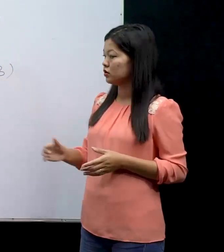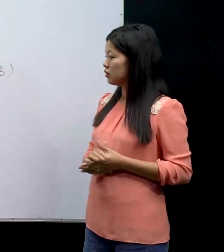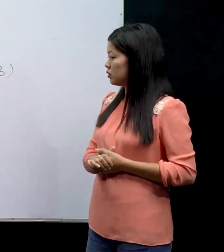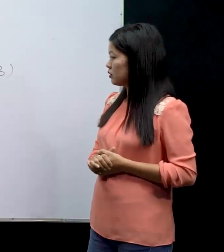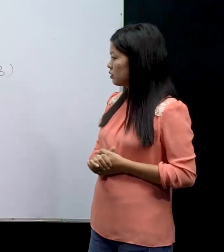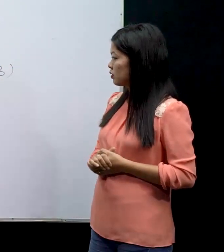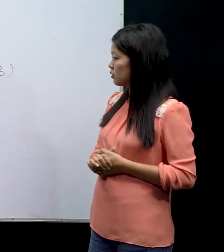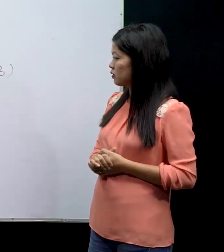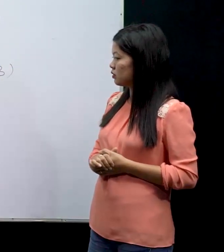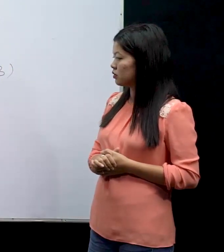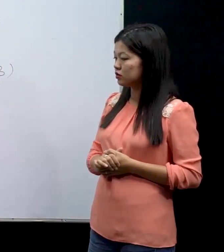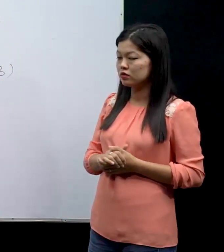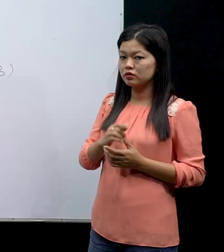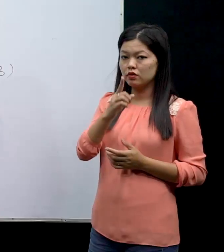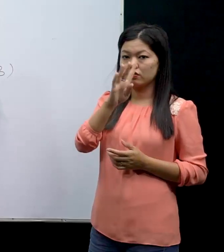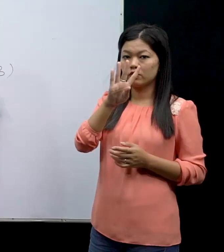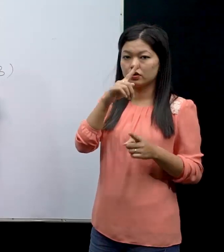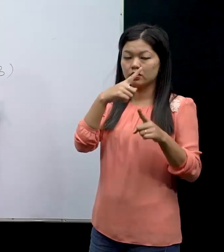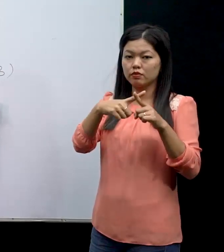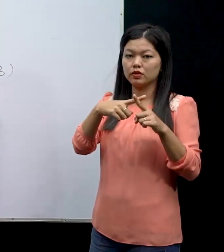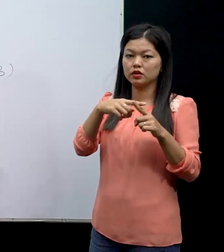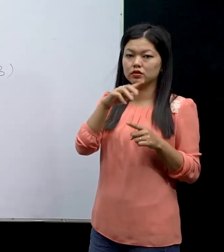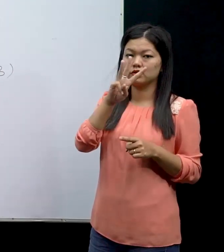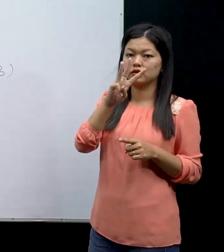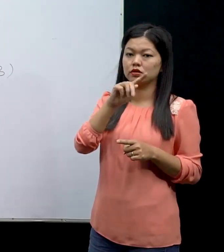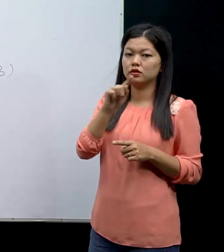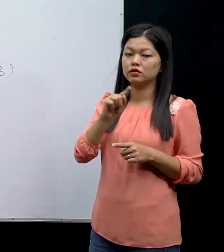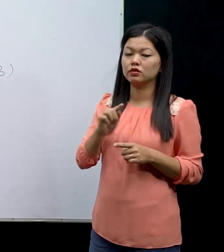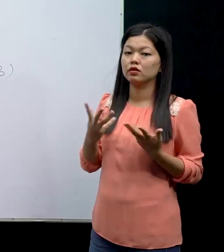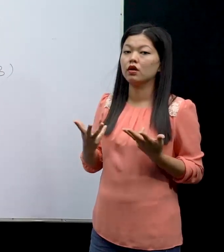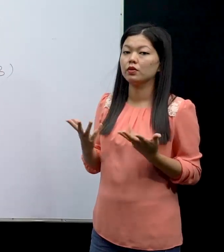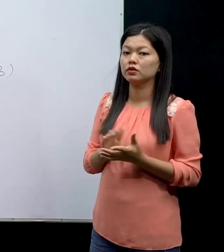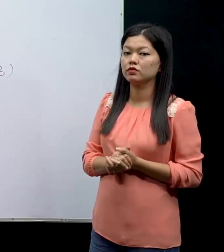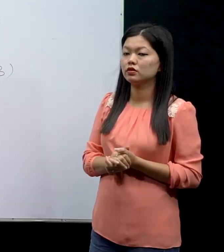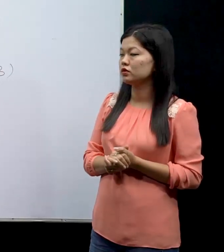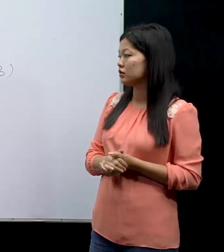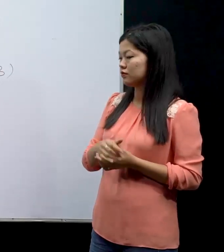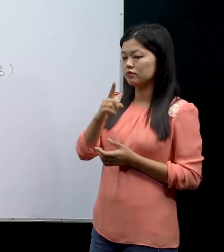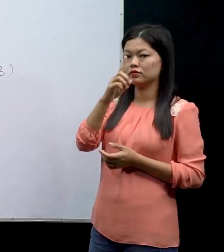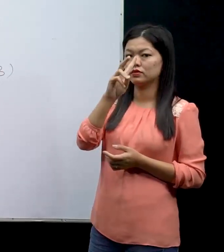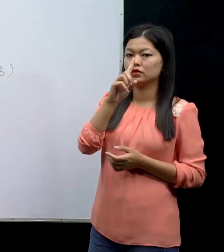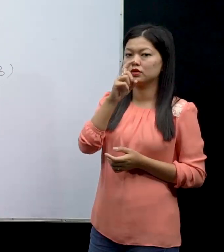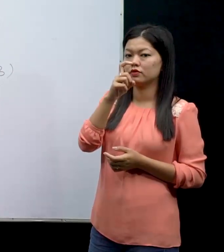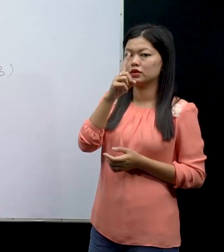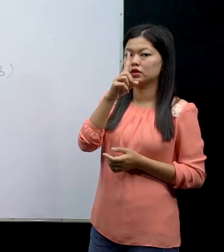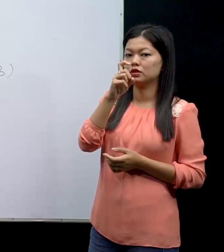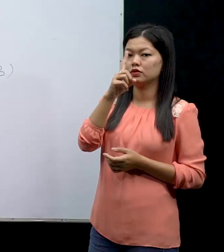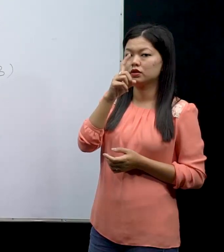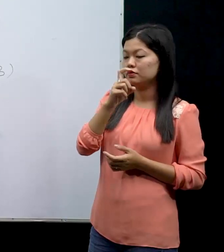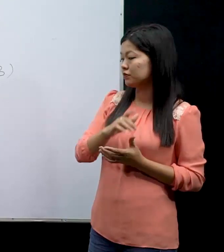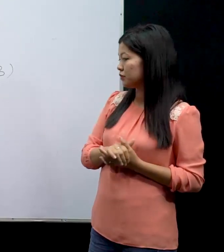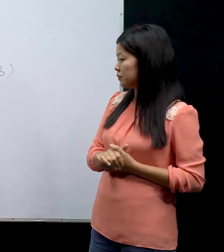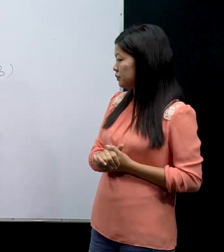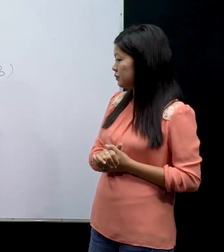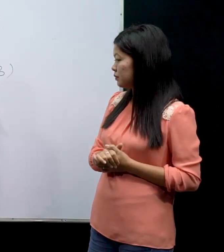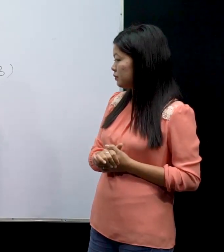okay, 14 plus 3. Right, students, then we'll have